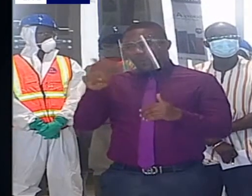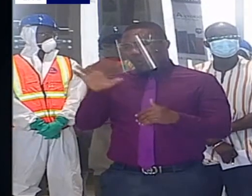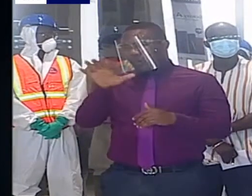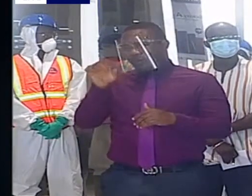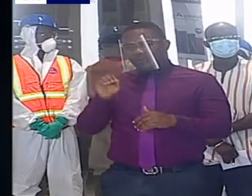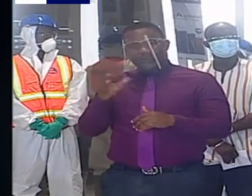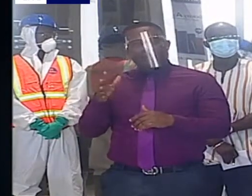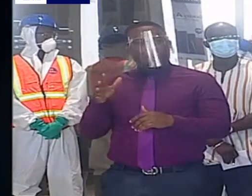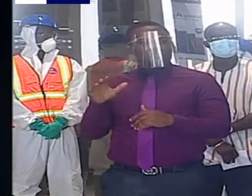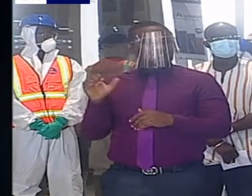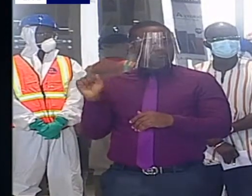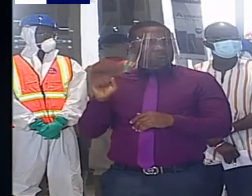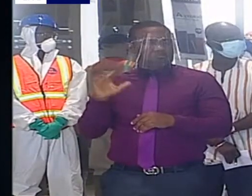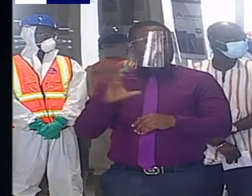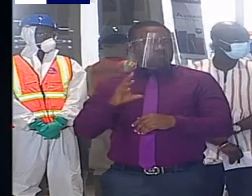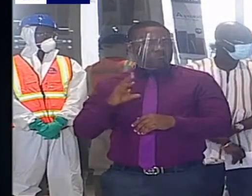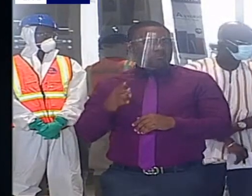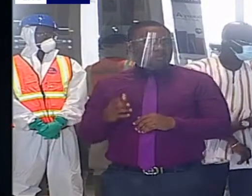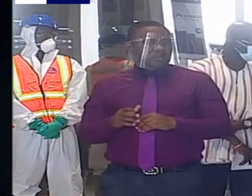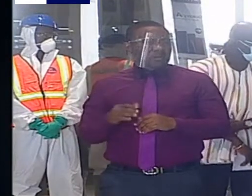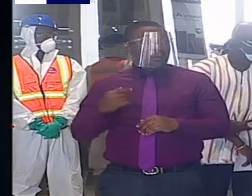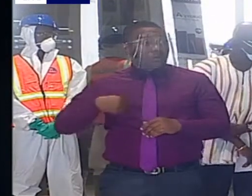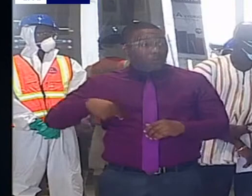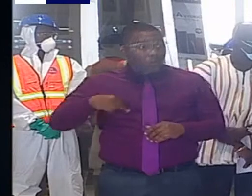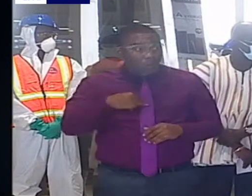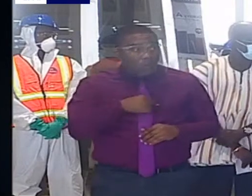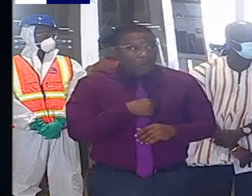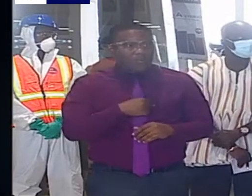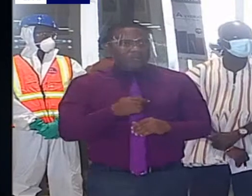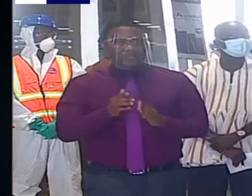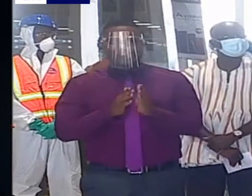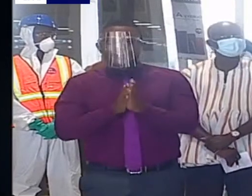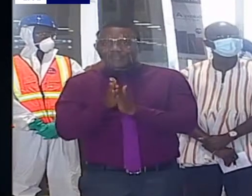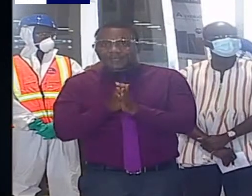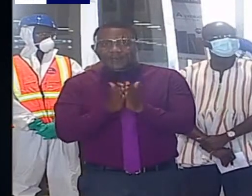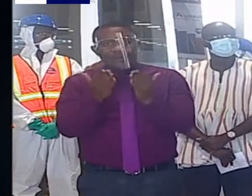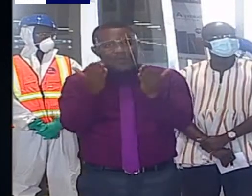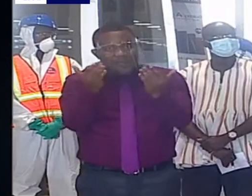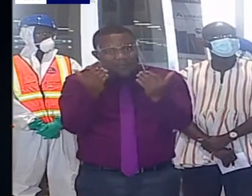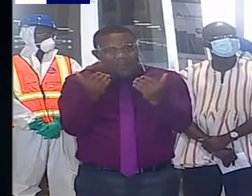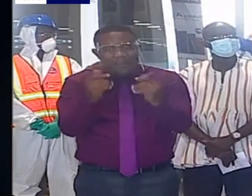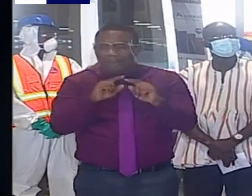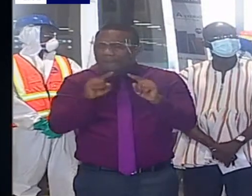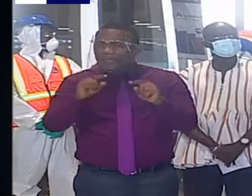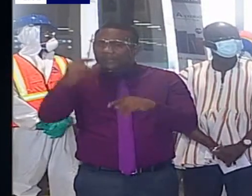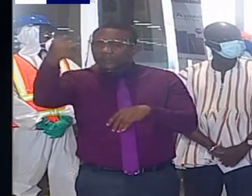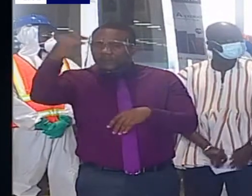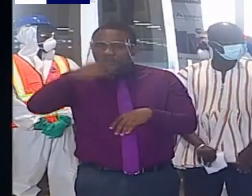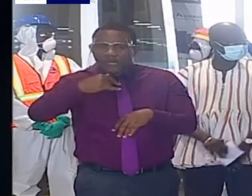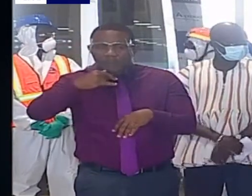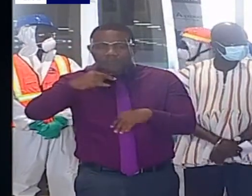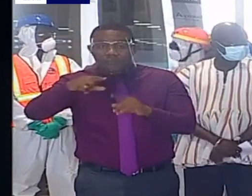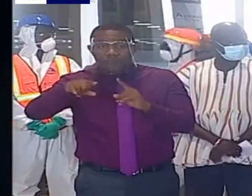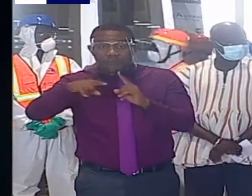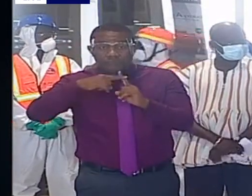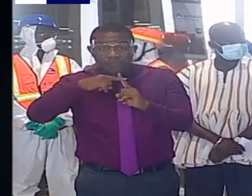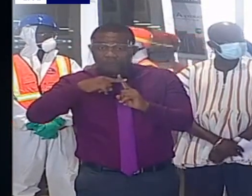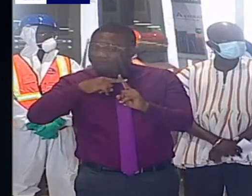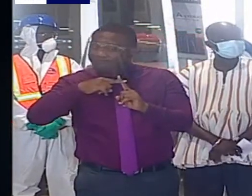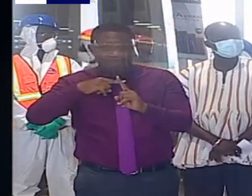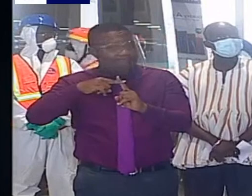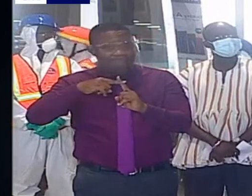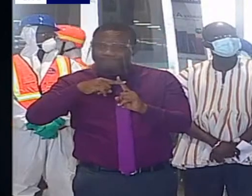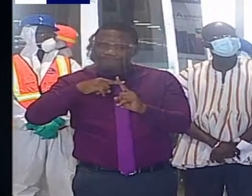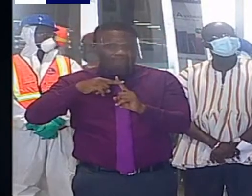come to Ghana, we as a government are interested in you coming, but we don't want you to come here with a virus. And the